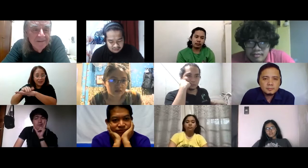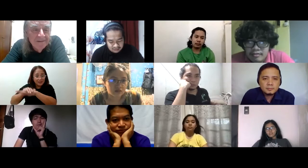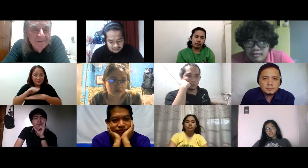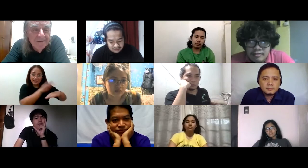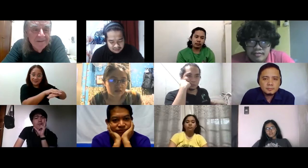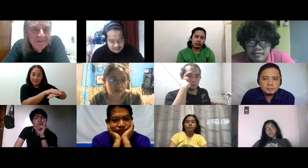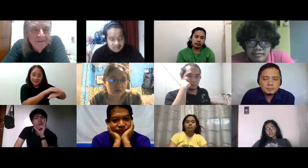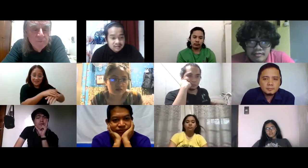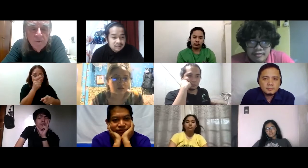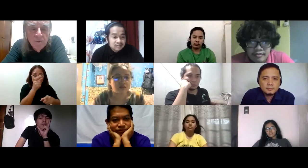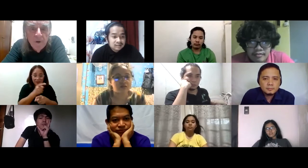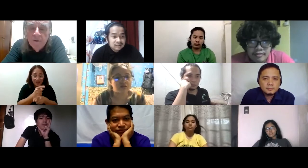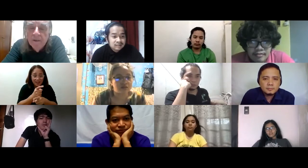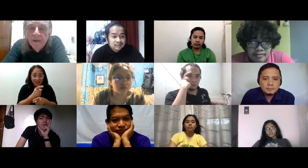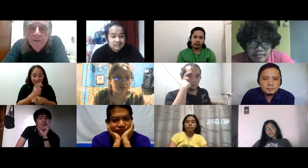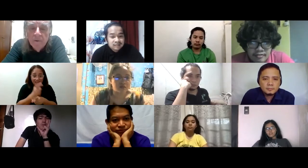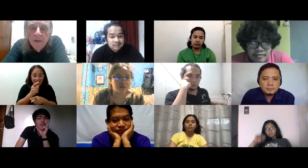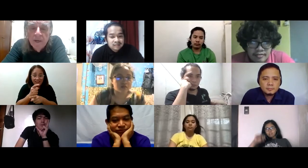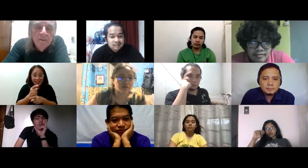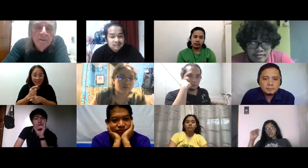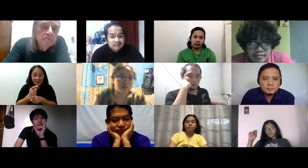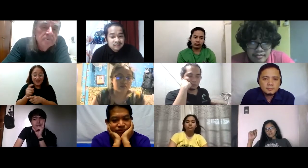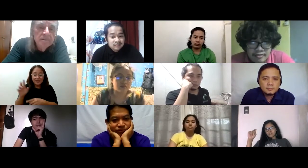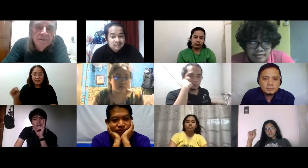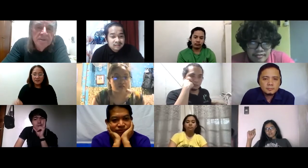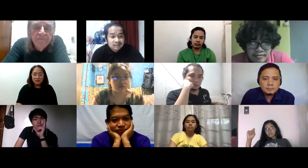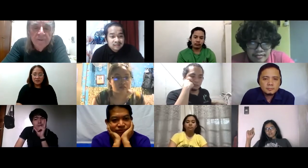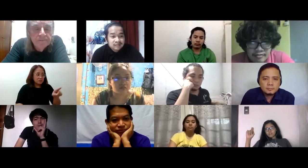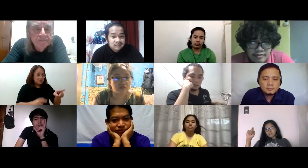Is one wrong and the other right? No, just different.